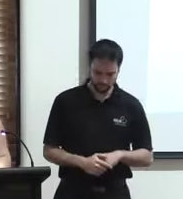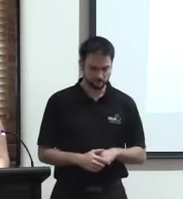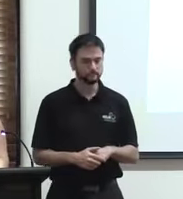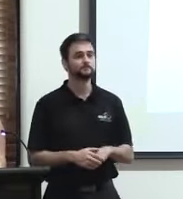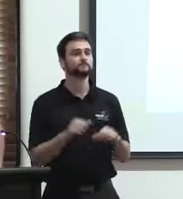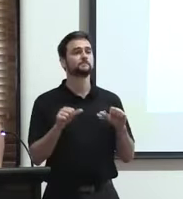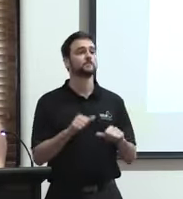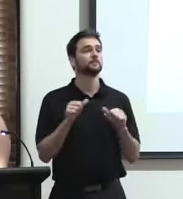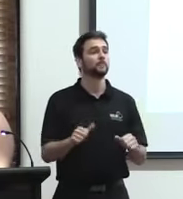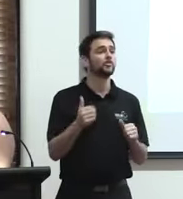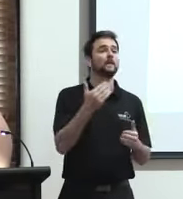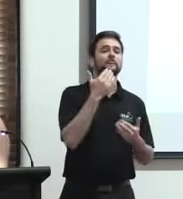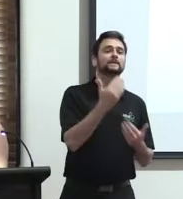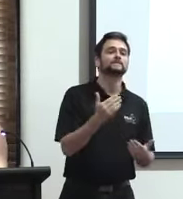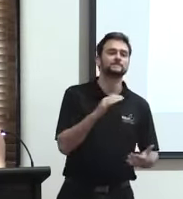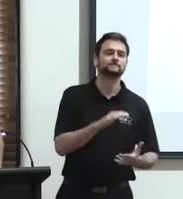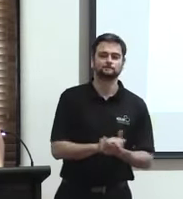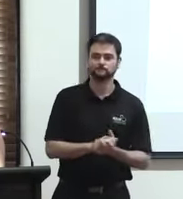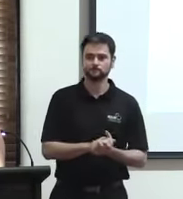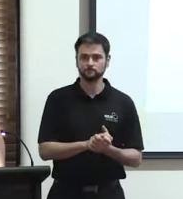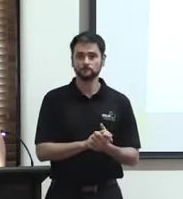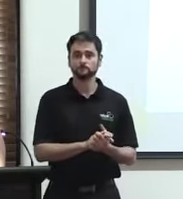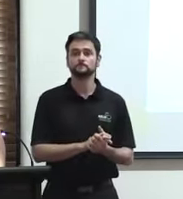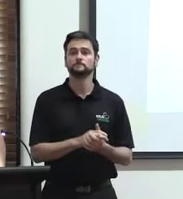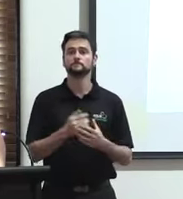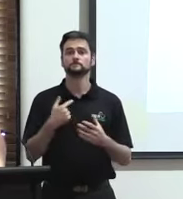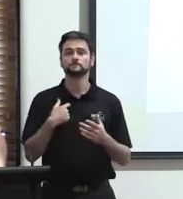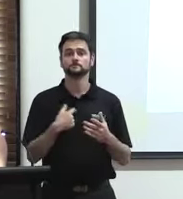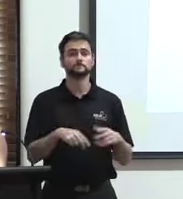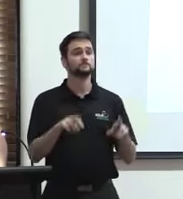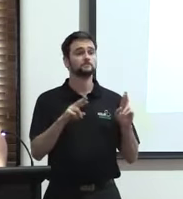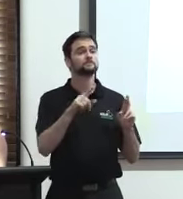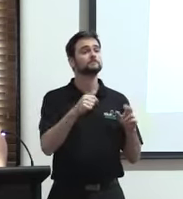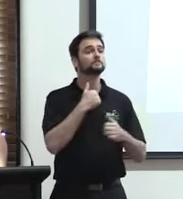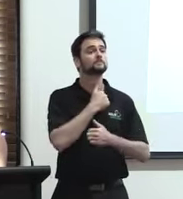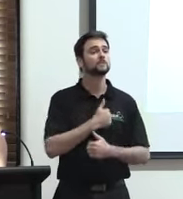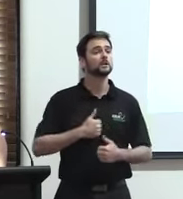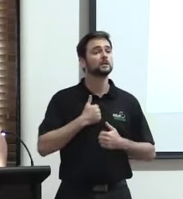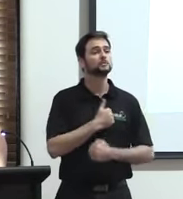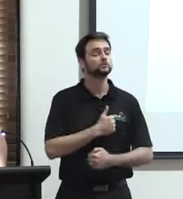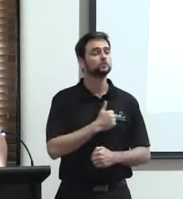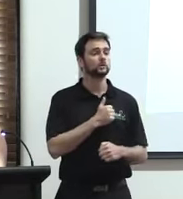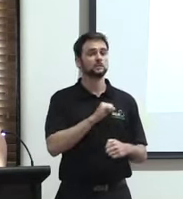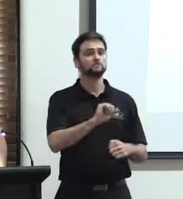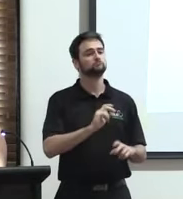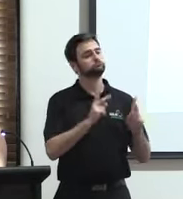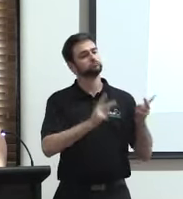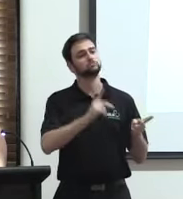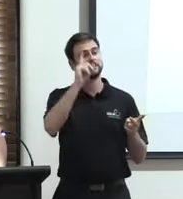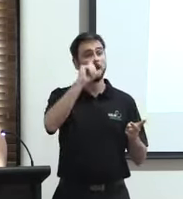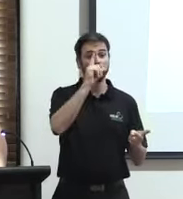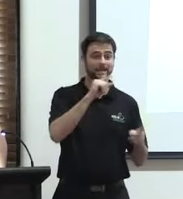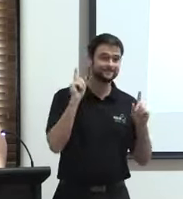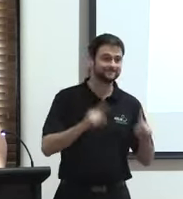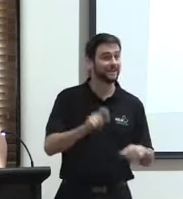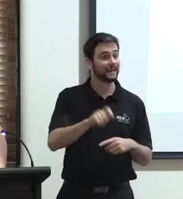Okay, everybody. I hope you enjoyed the break, and now we are on to our next session.